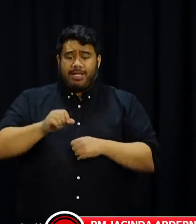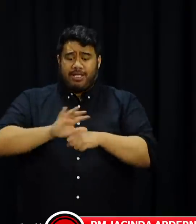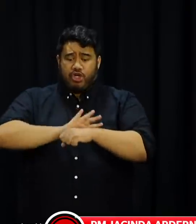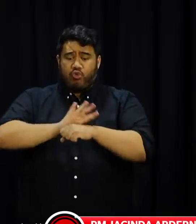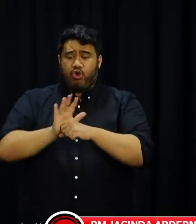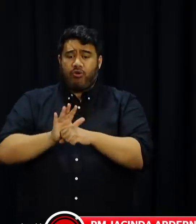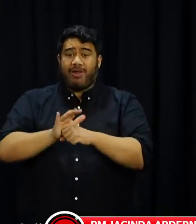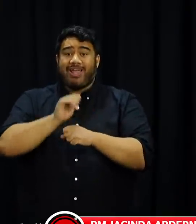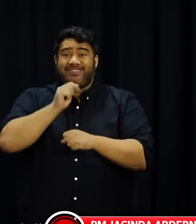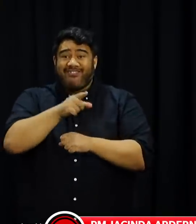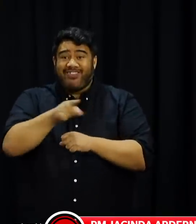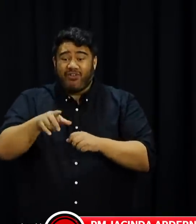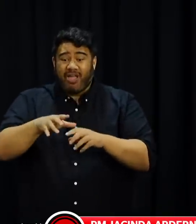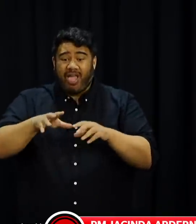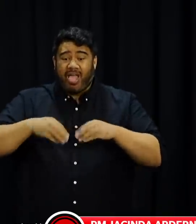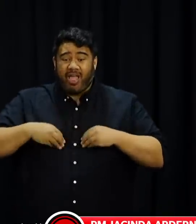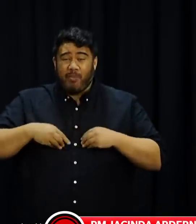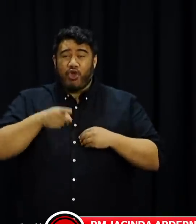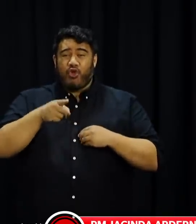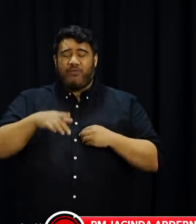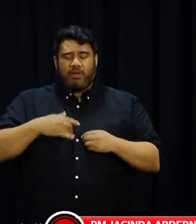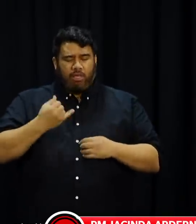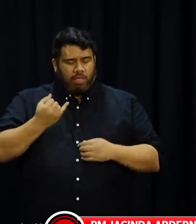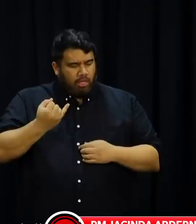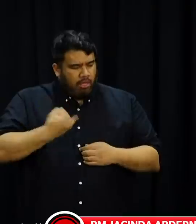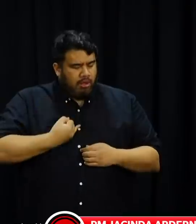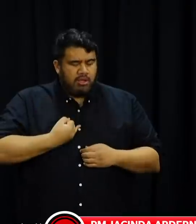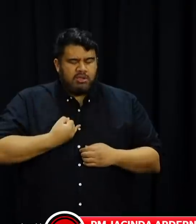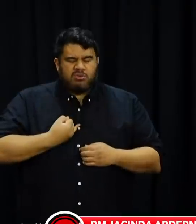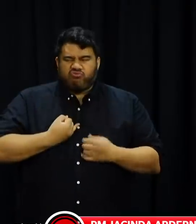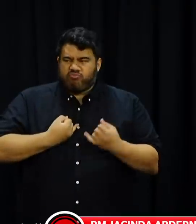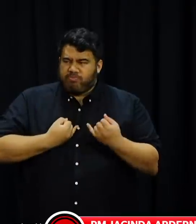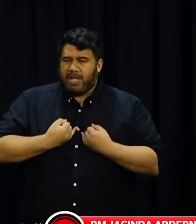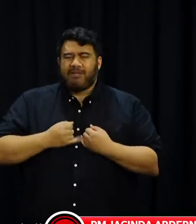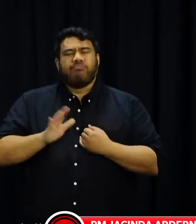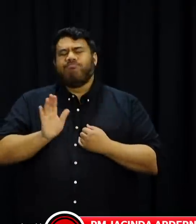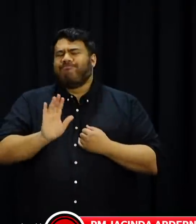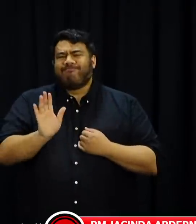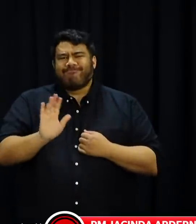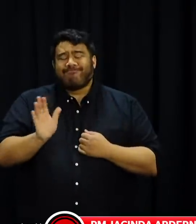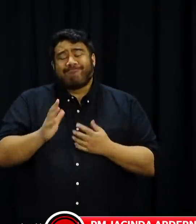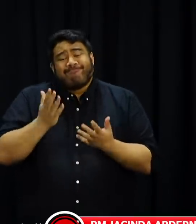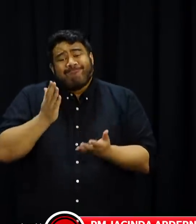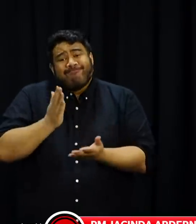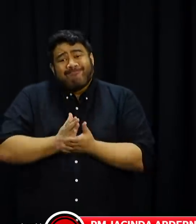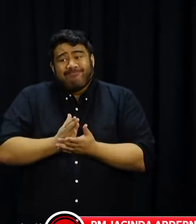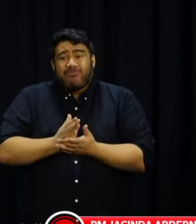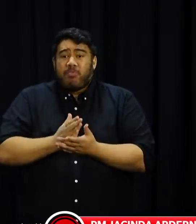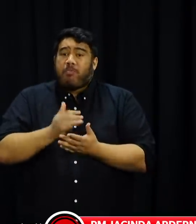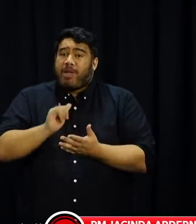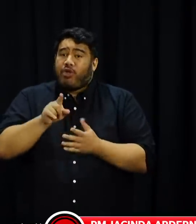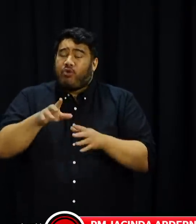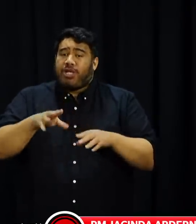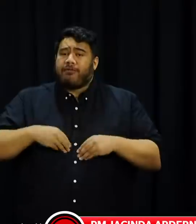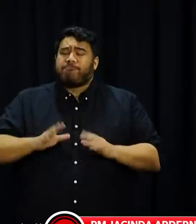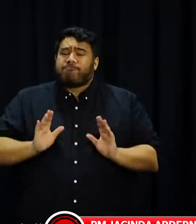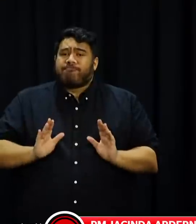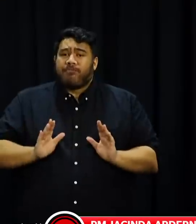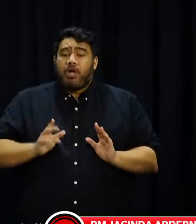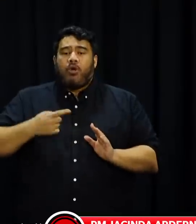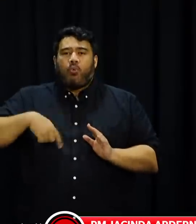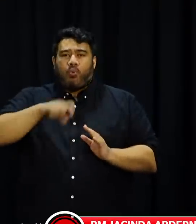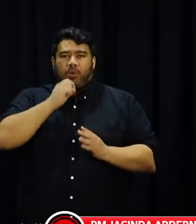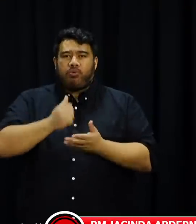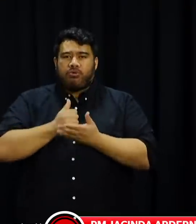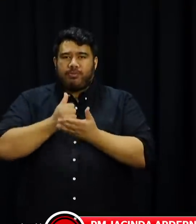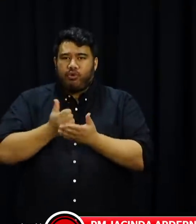stigma in having contracted it. We want to find the virus, and we will, as we are with this family, support anyone who has it to